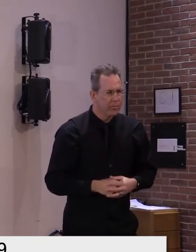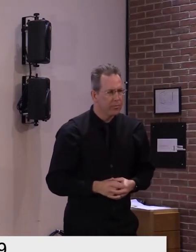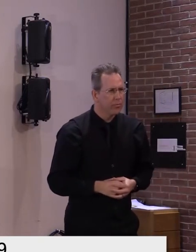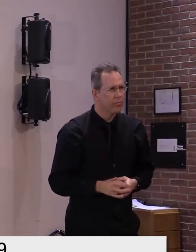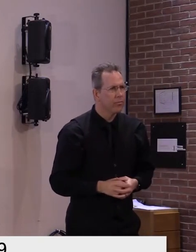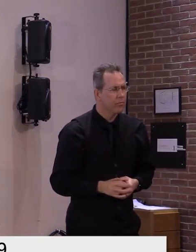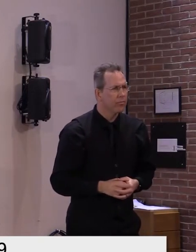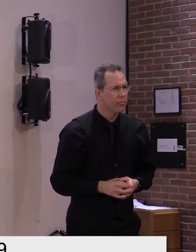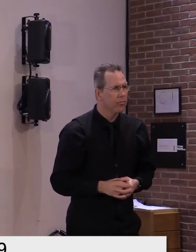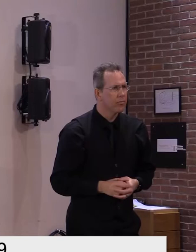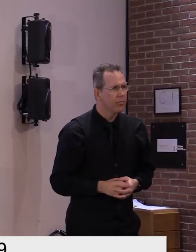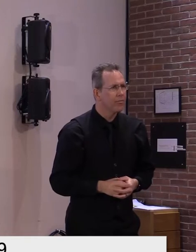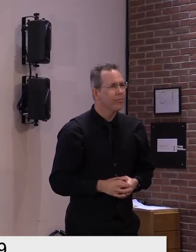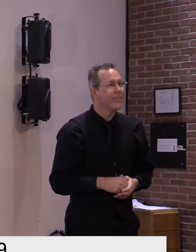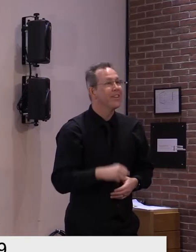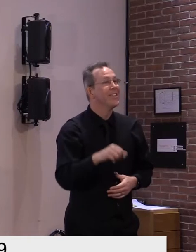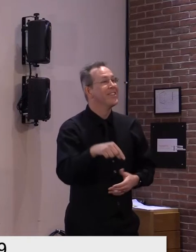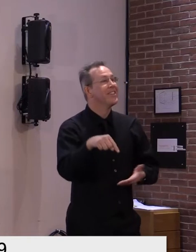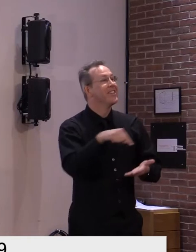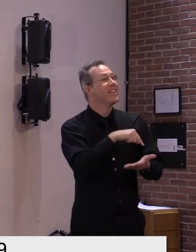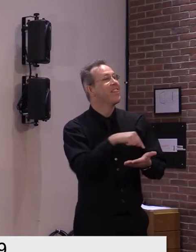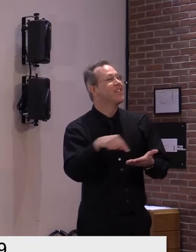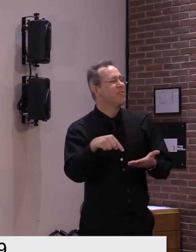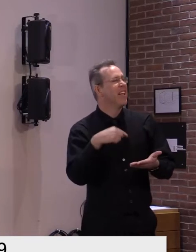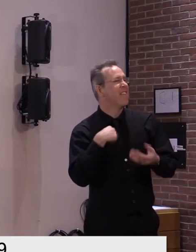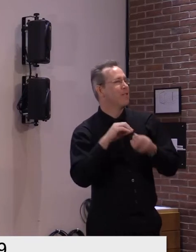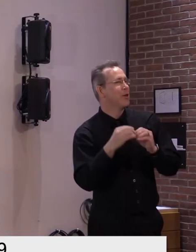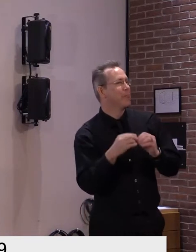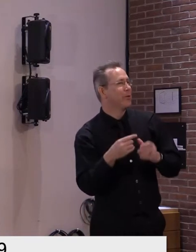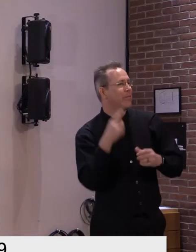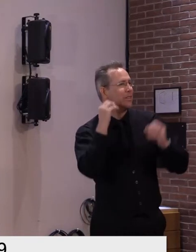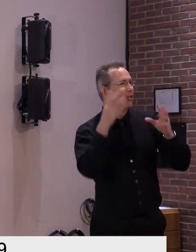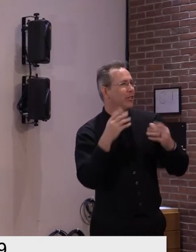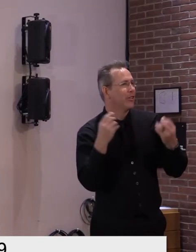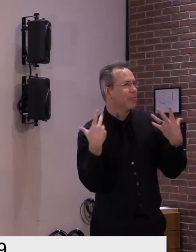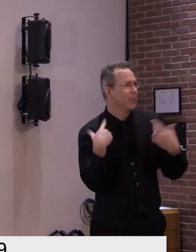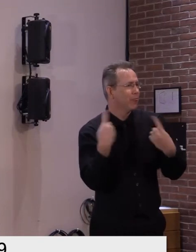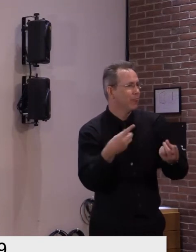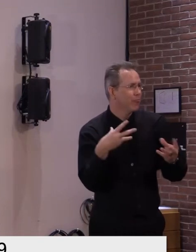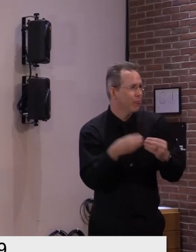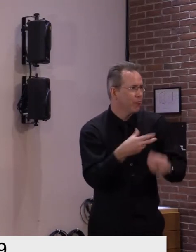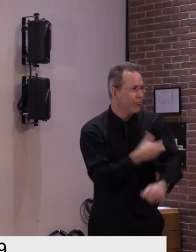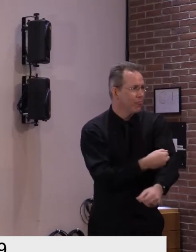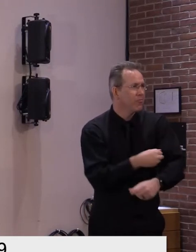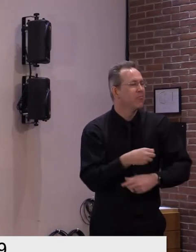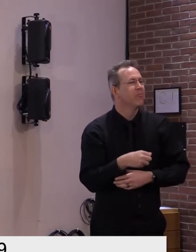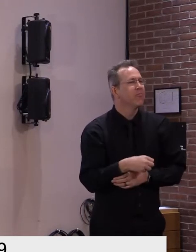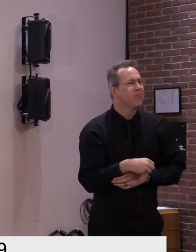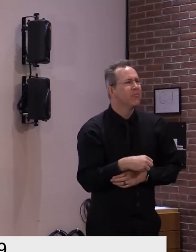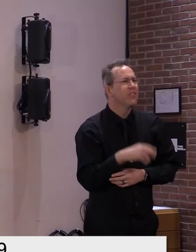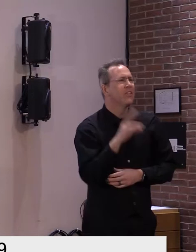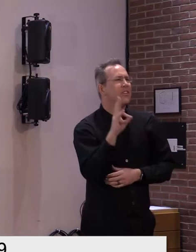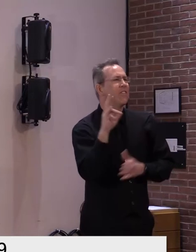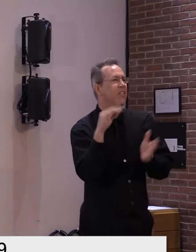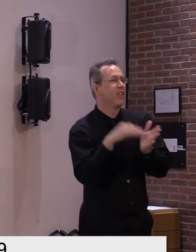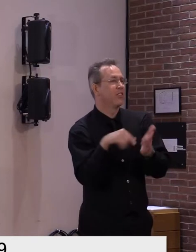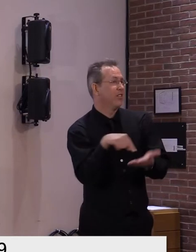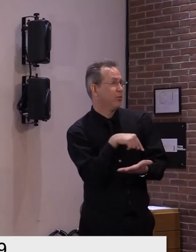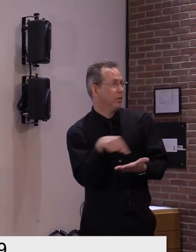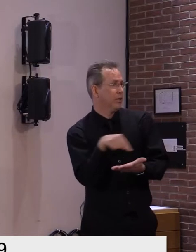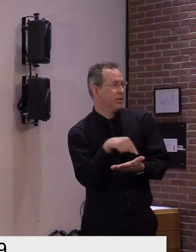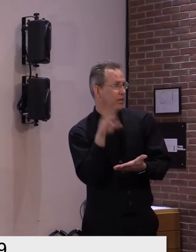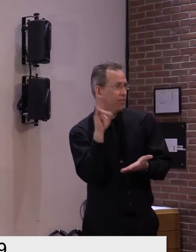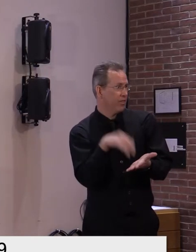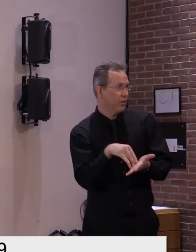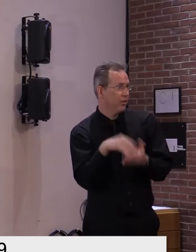Yeah, I have this week's total, Avery, which I had mentioned, which is 7,000 this week of teachers